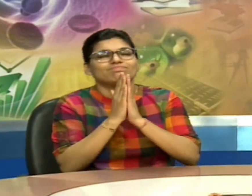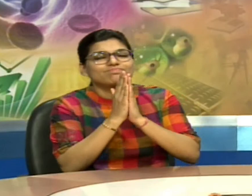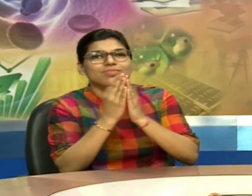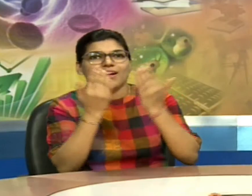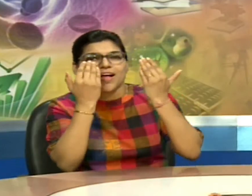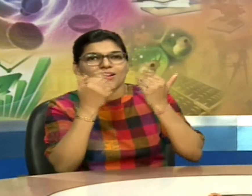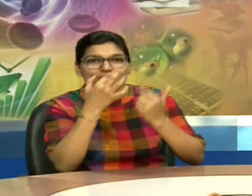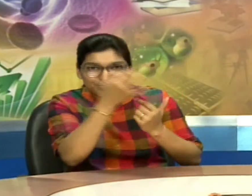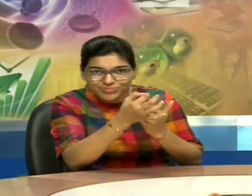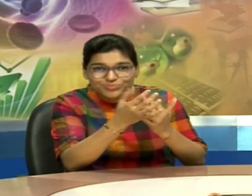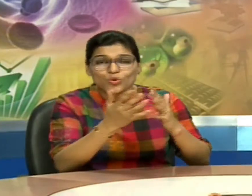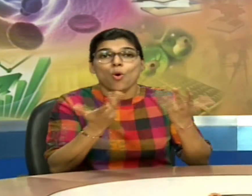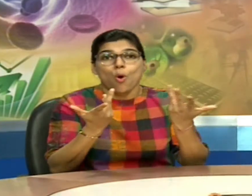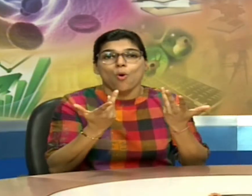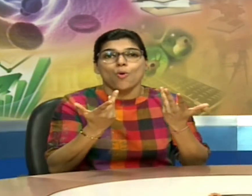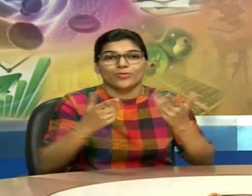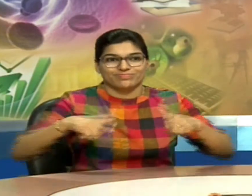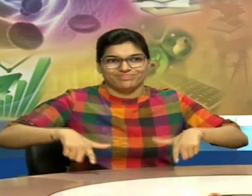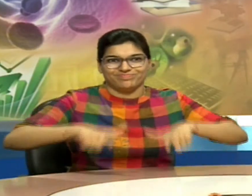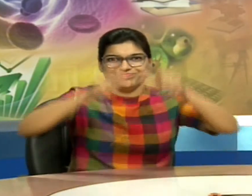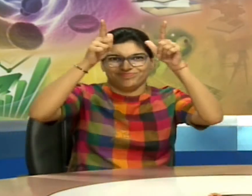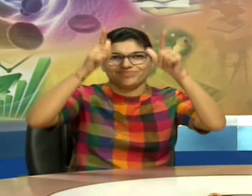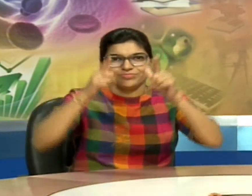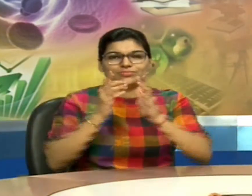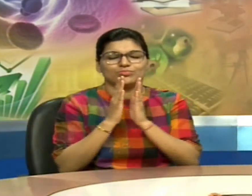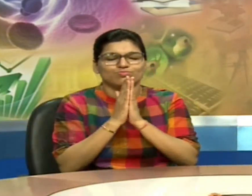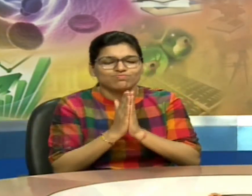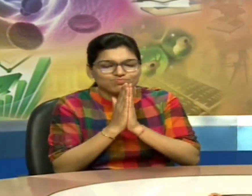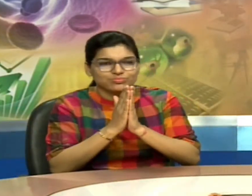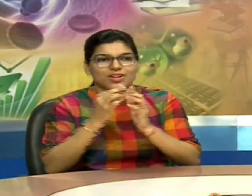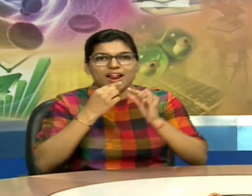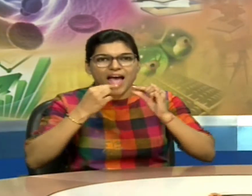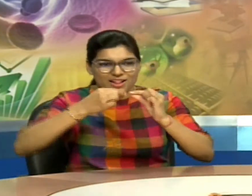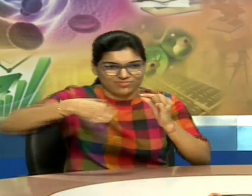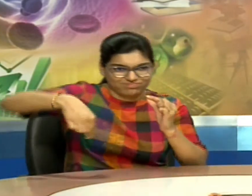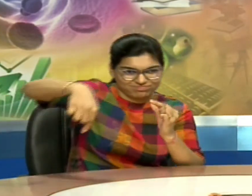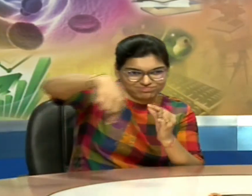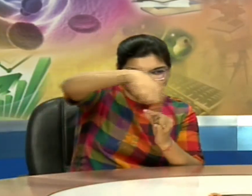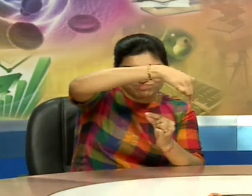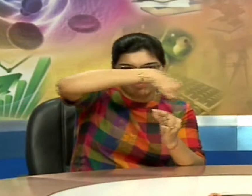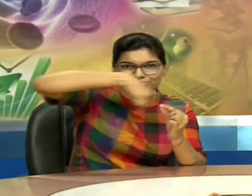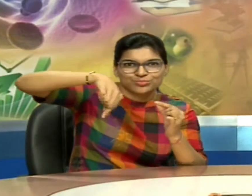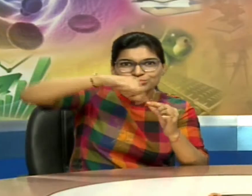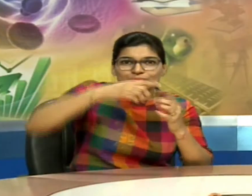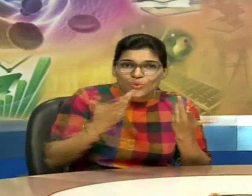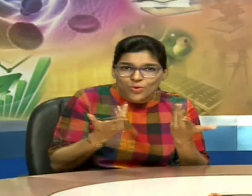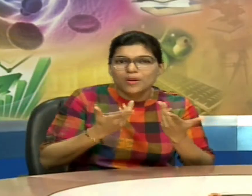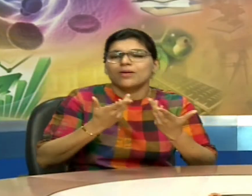there are some natural things which are very much important for our life.